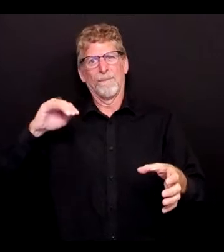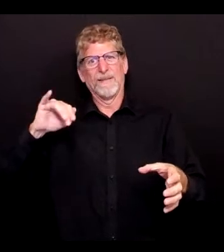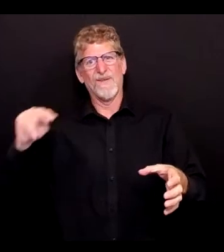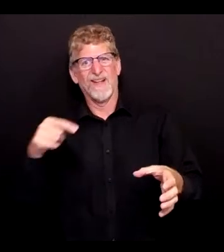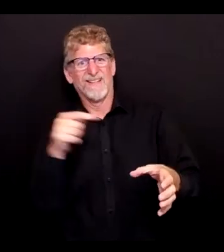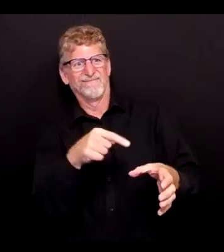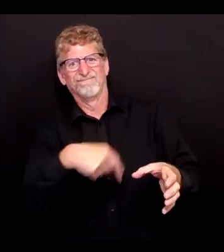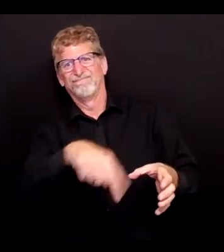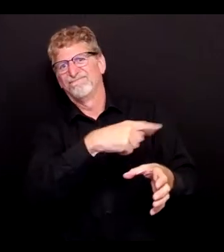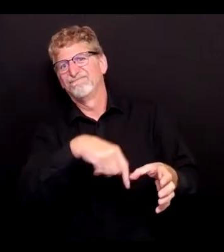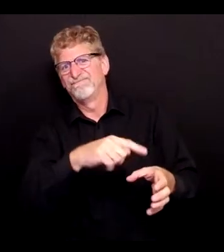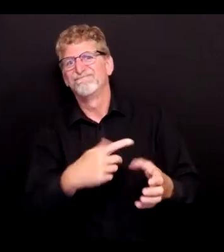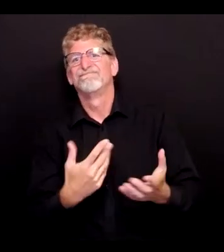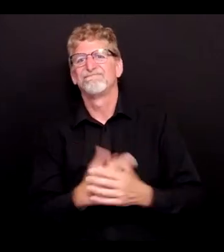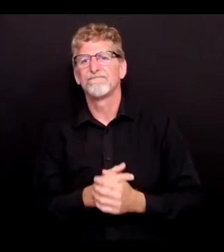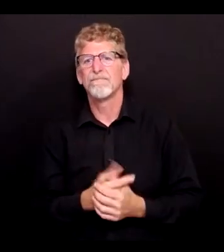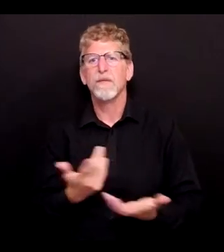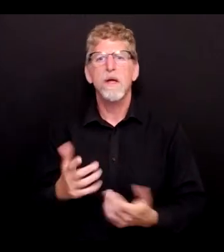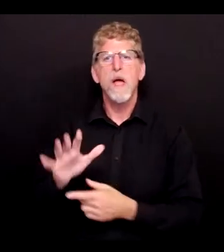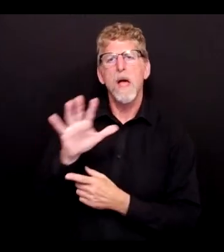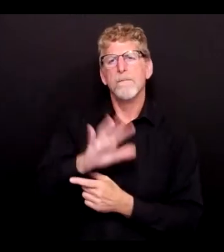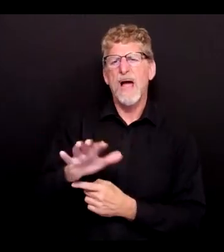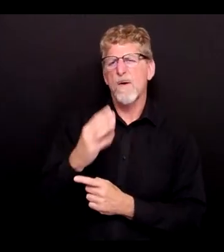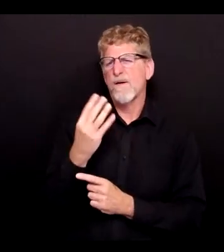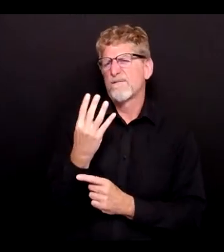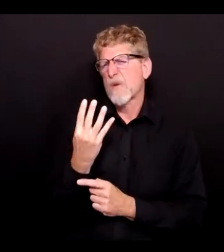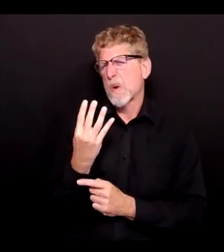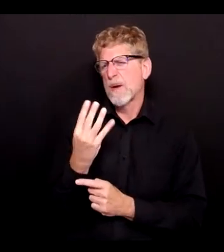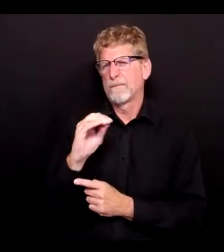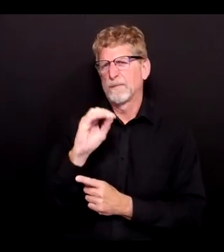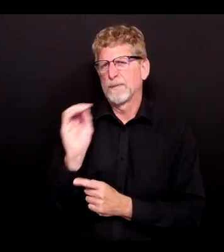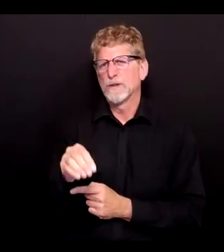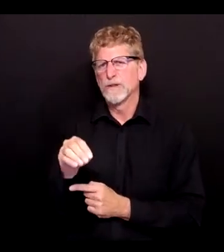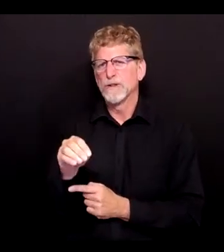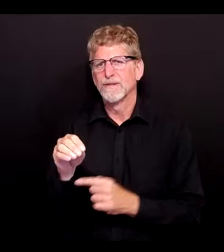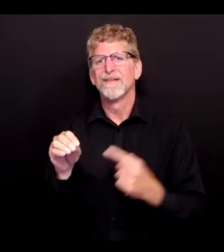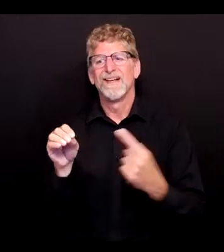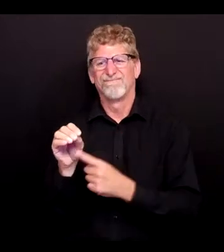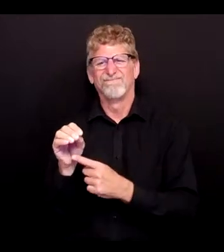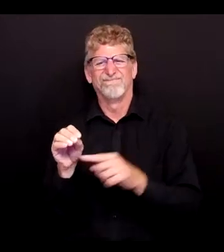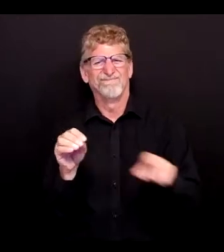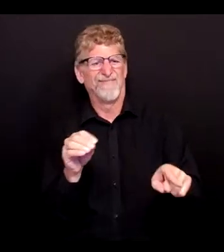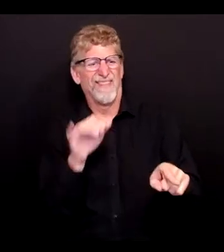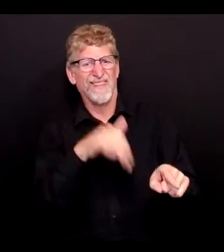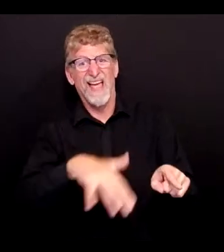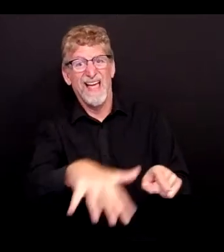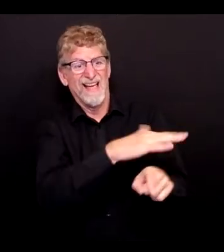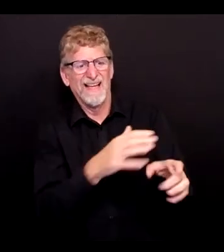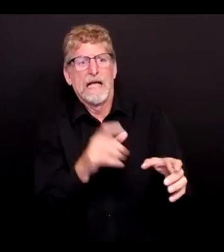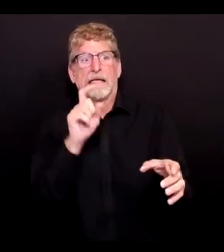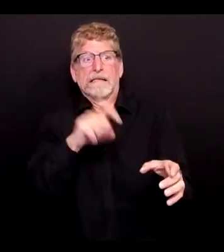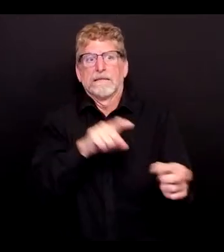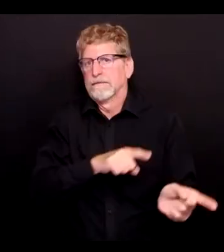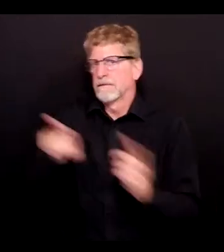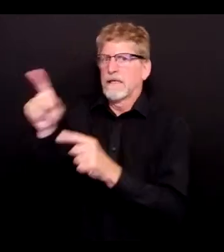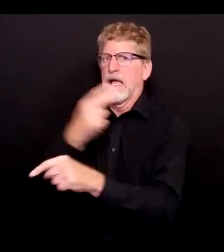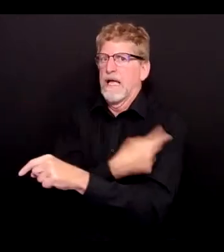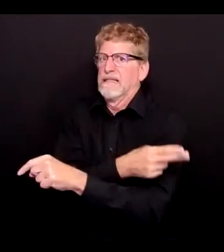Approximately 4% have been hospitalized, and unfortunately, 5 persons have